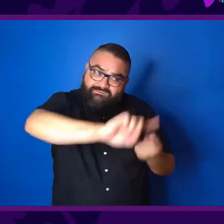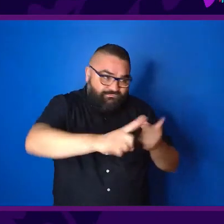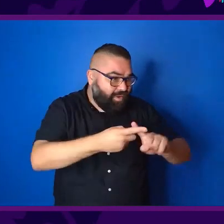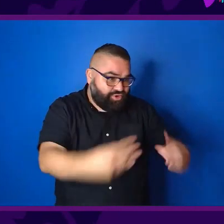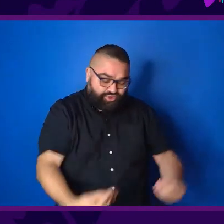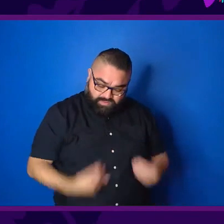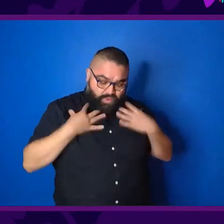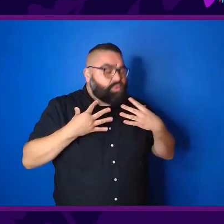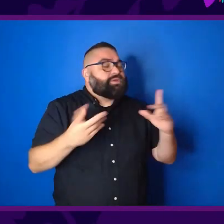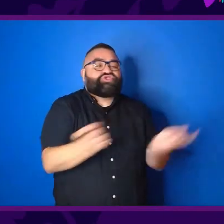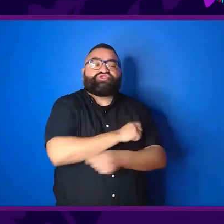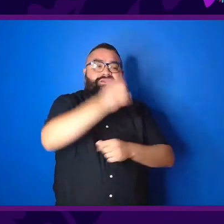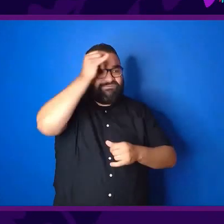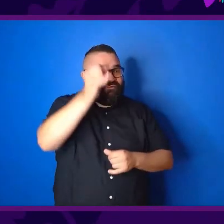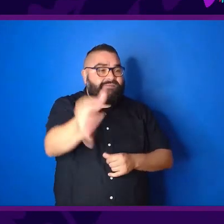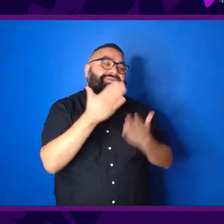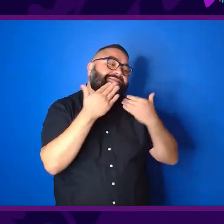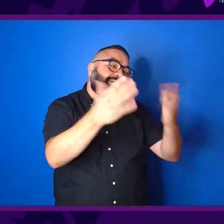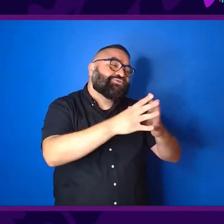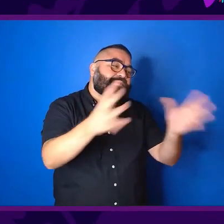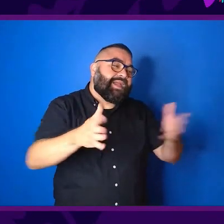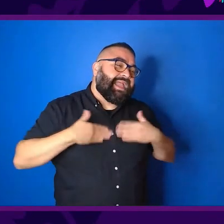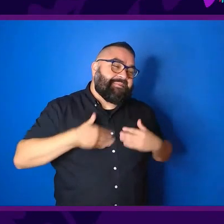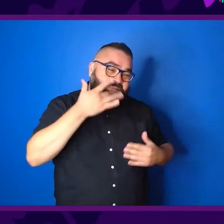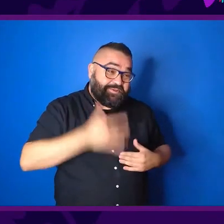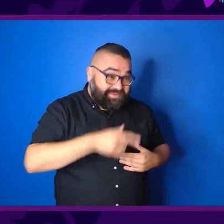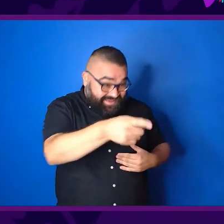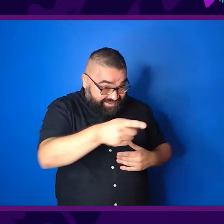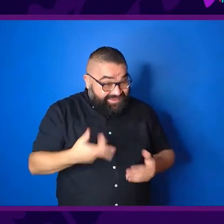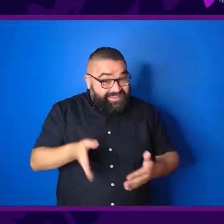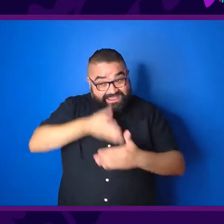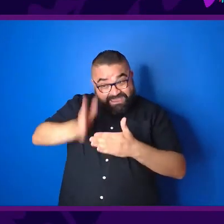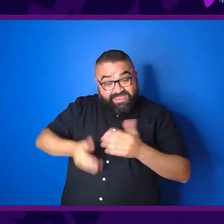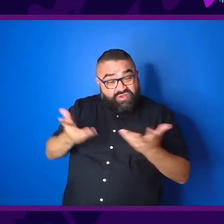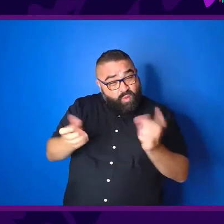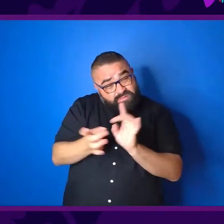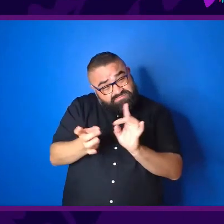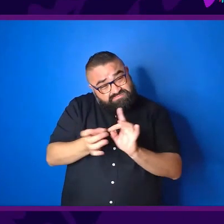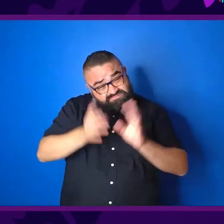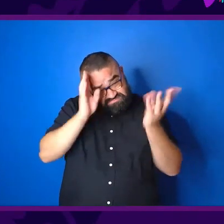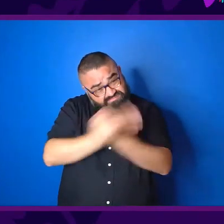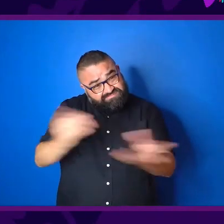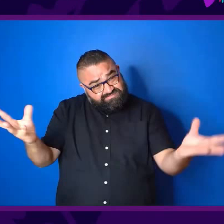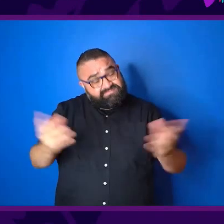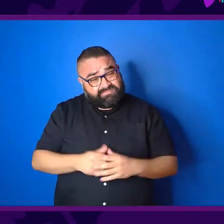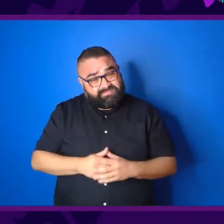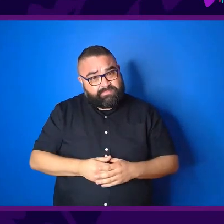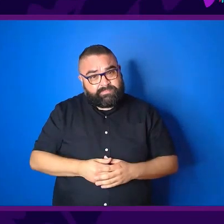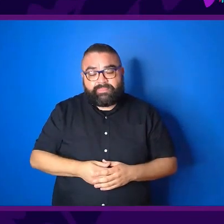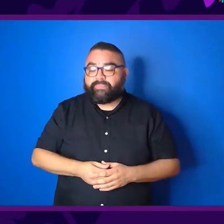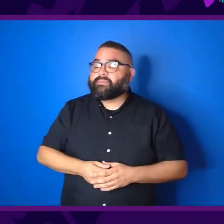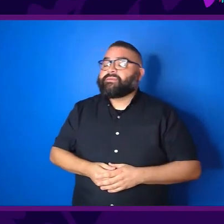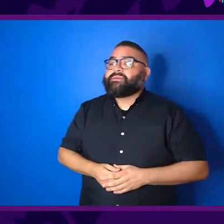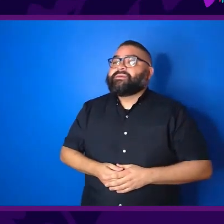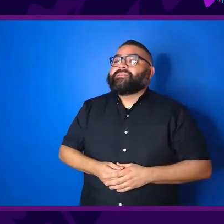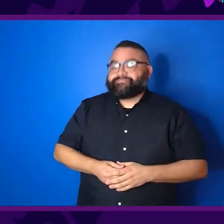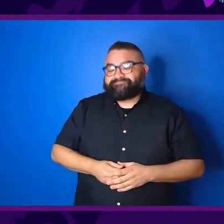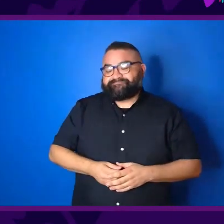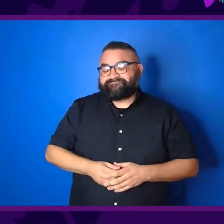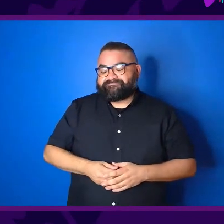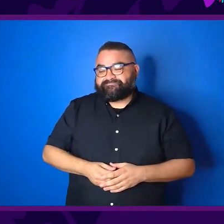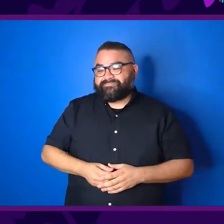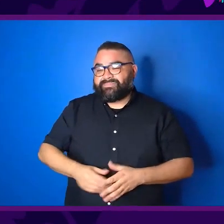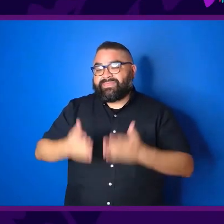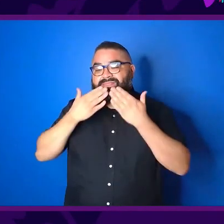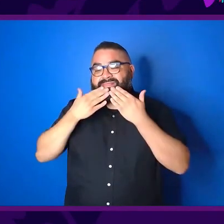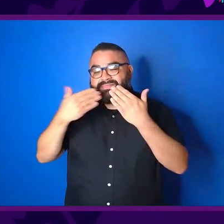happy birthday, Dolores. Would you like to close out and say a couple words to everybody? Yeah, I just want to thank you, Christella. You